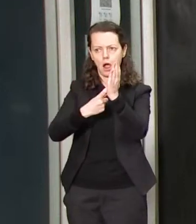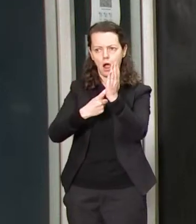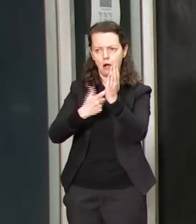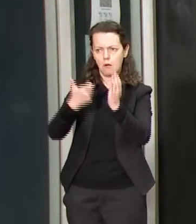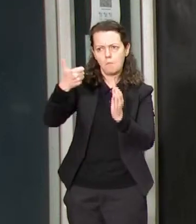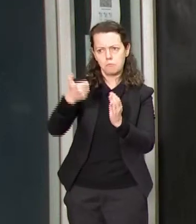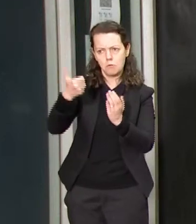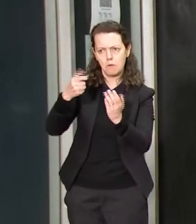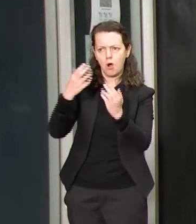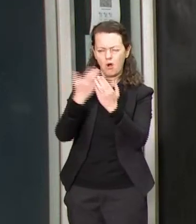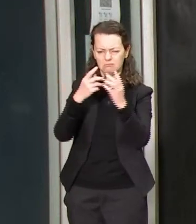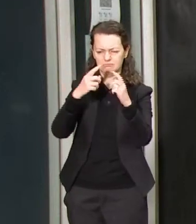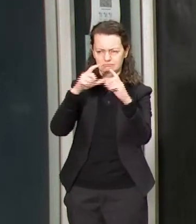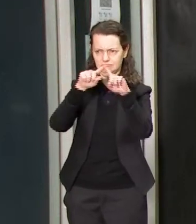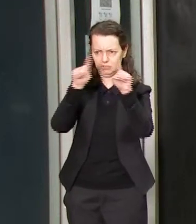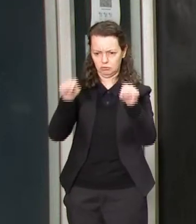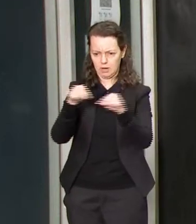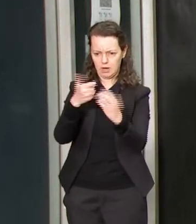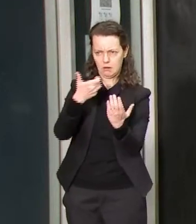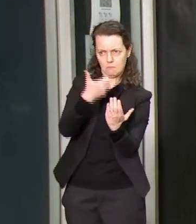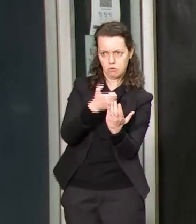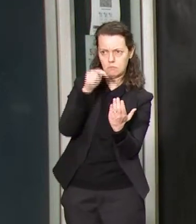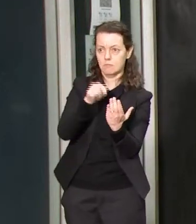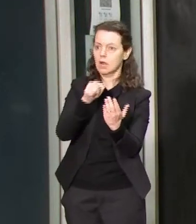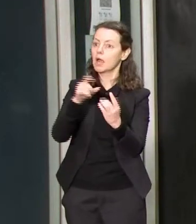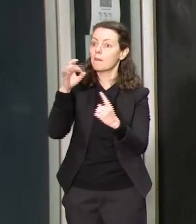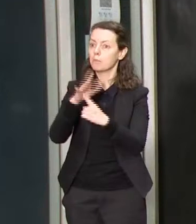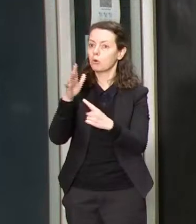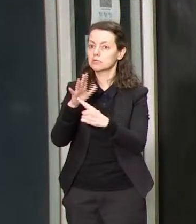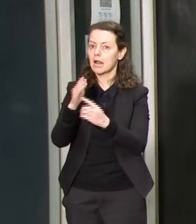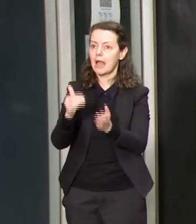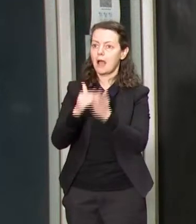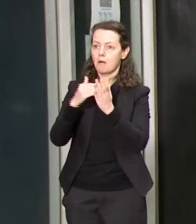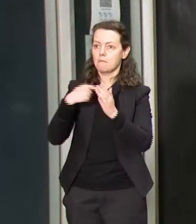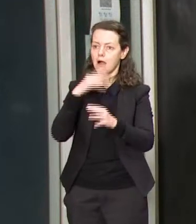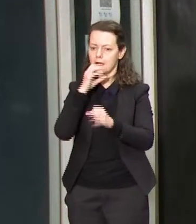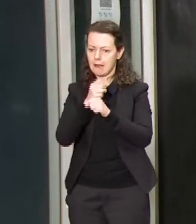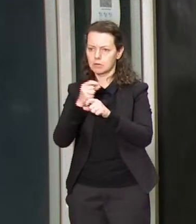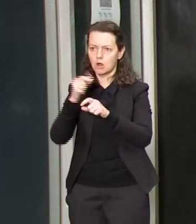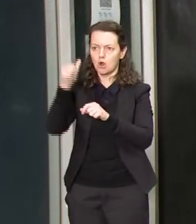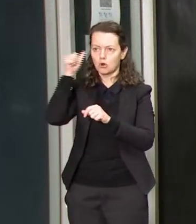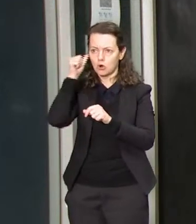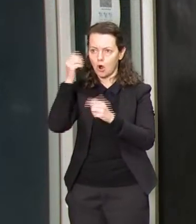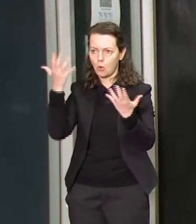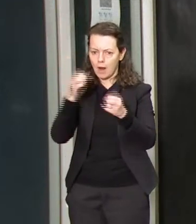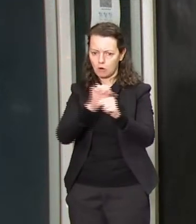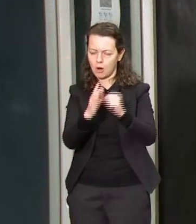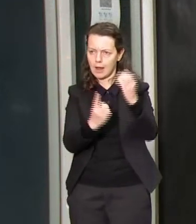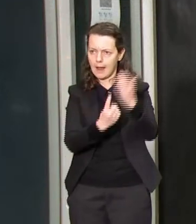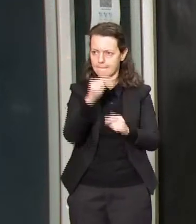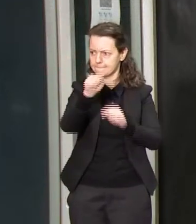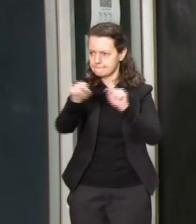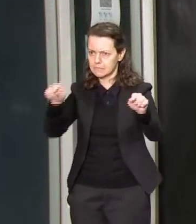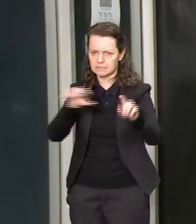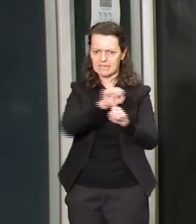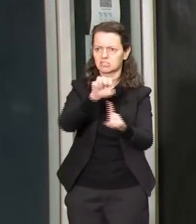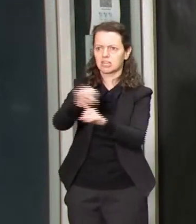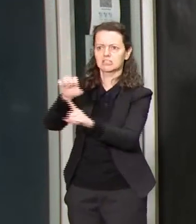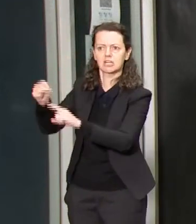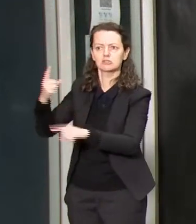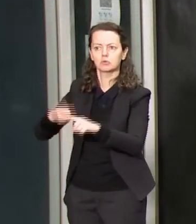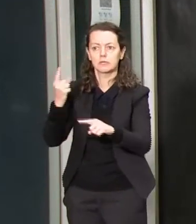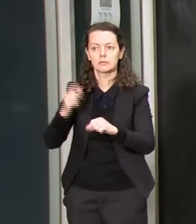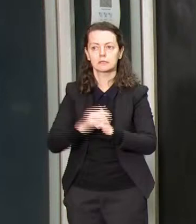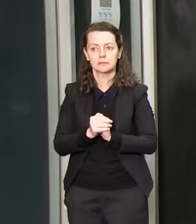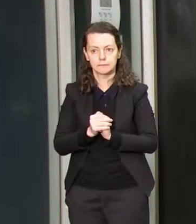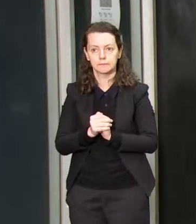critical. As previously flagged, we'll be moving to make QR check-ins compulsory compulsory for all workplaces. We're consulting